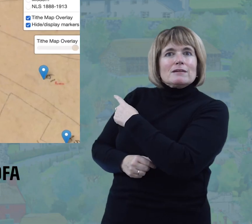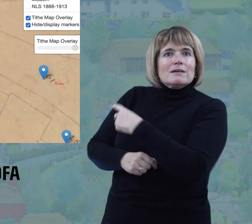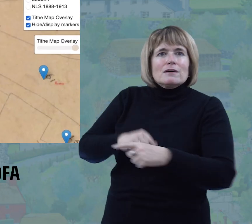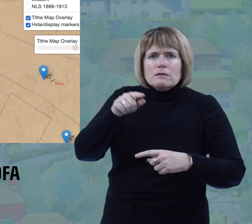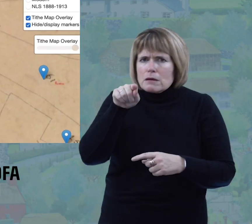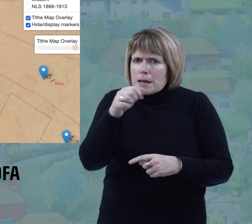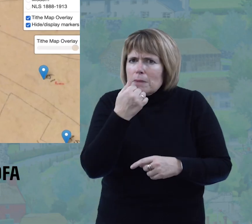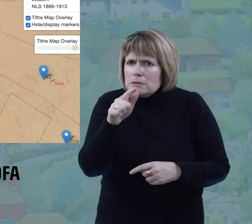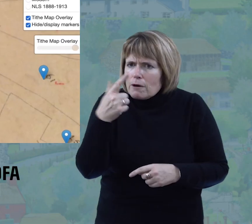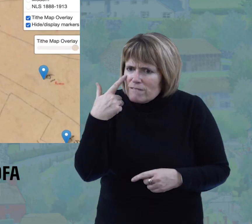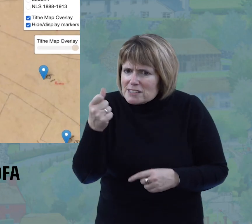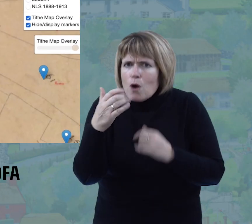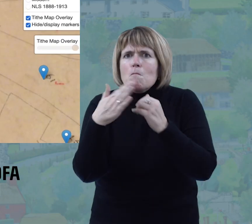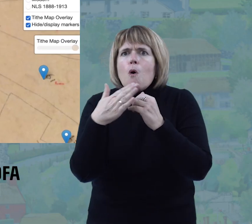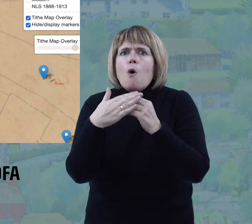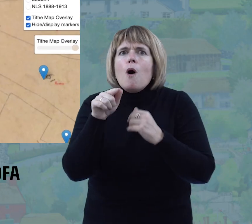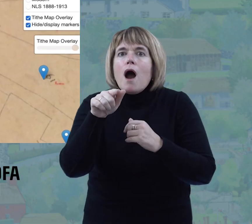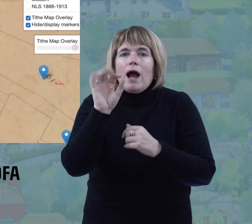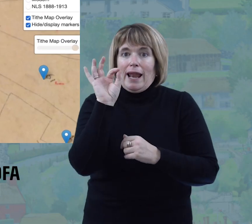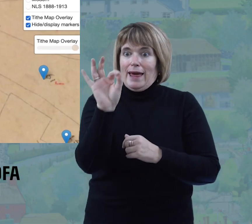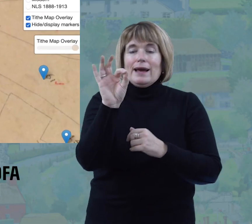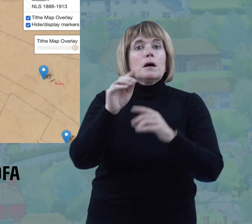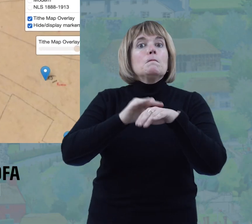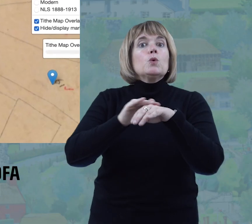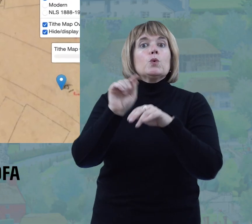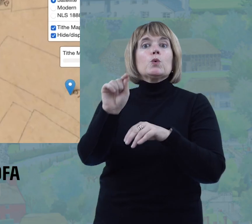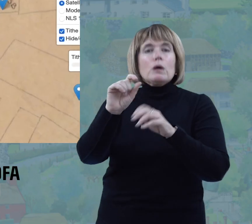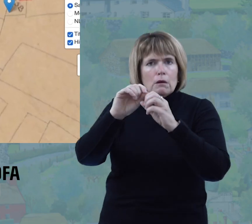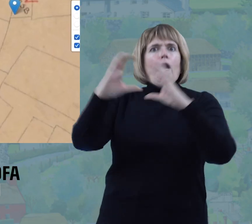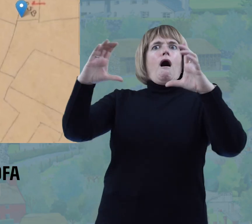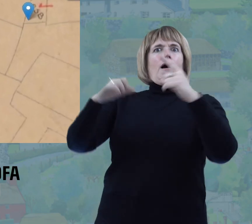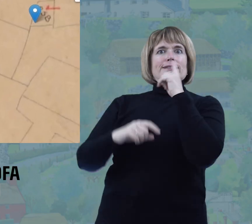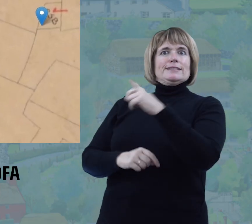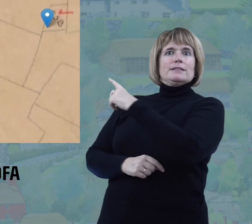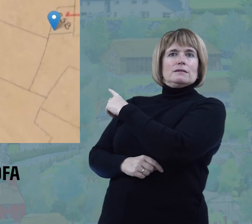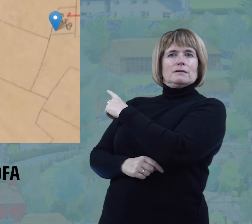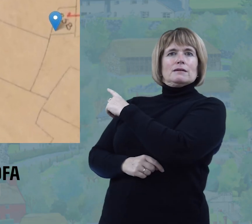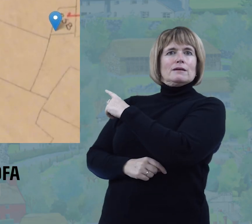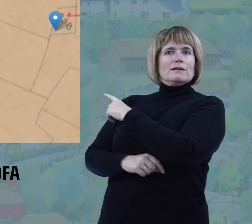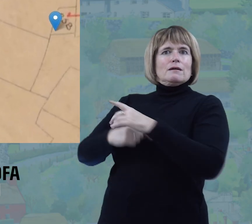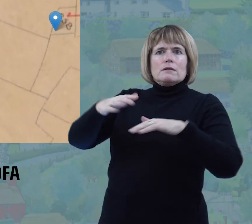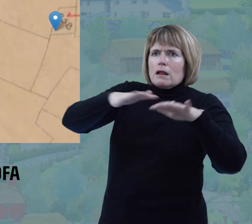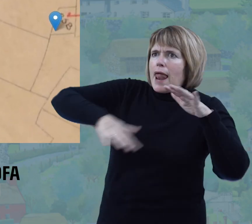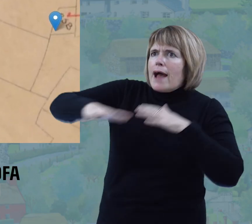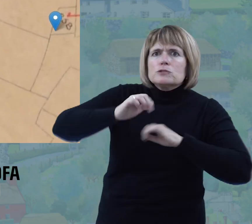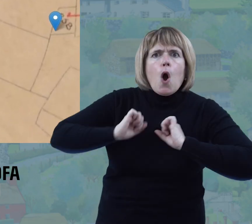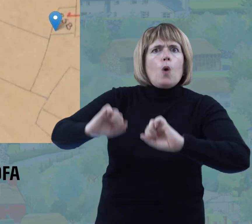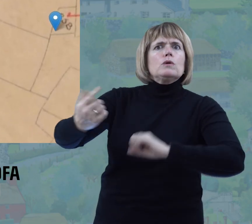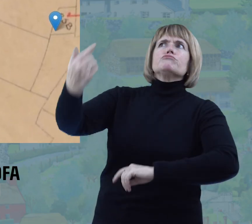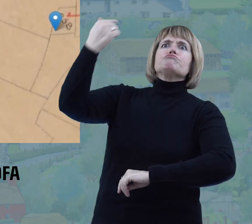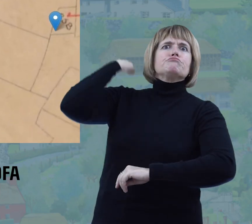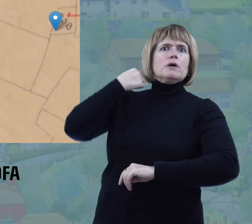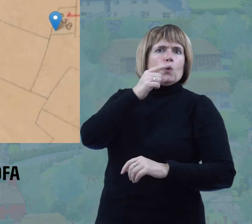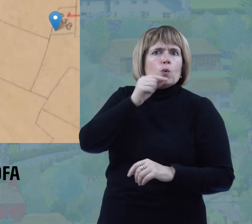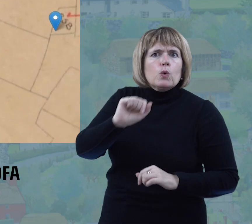numbers. With those numbers we can find out more. If you click on the nearest blue pin, a small list will pop up. It has information on who owned